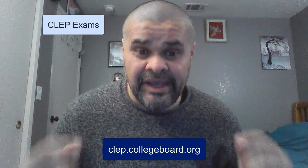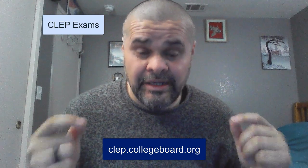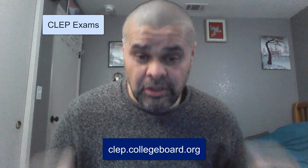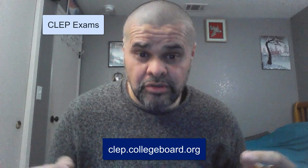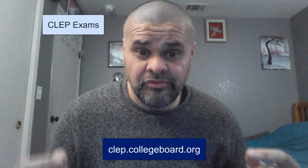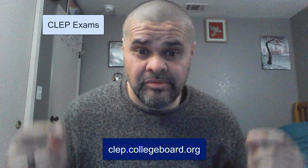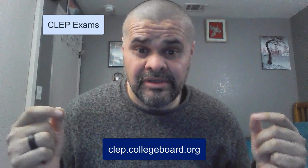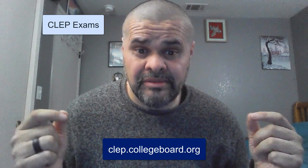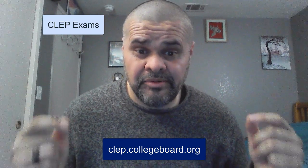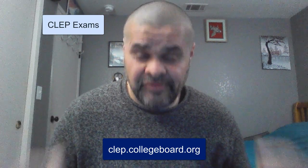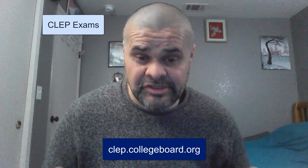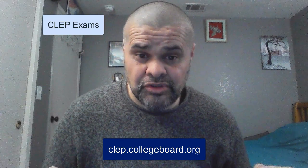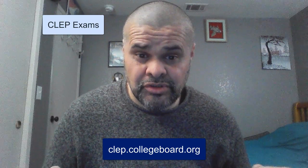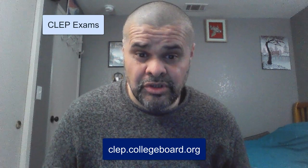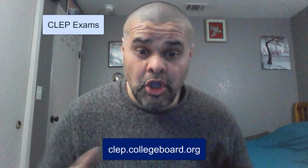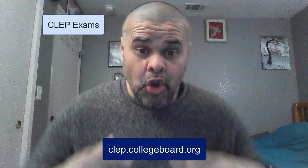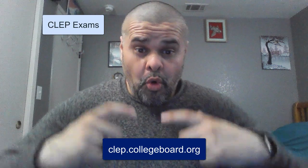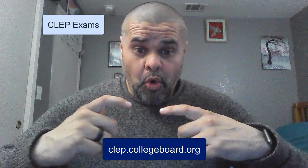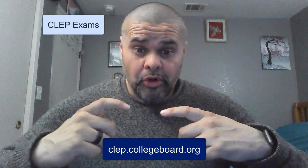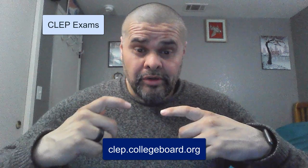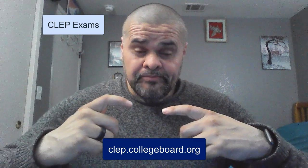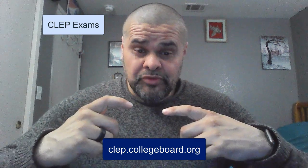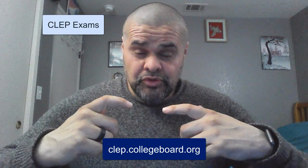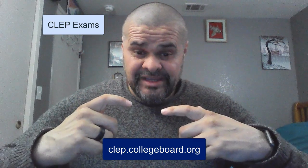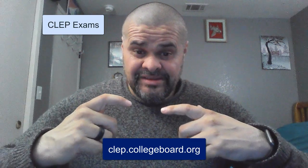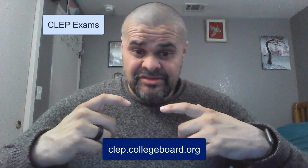and learn from a professor, or you can